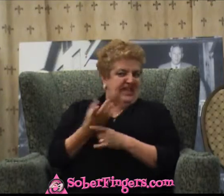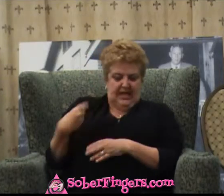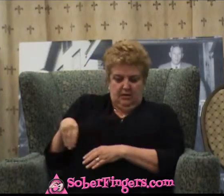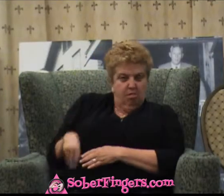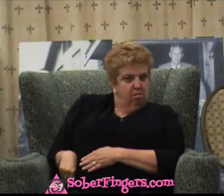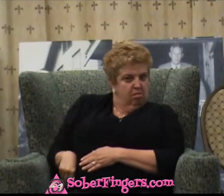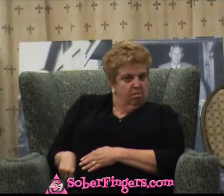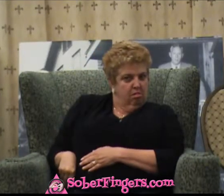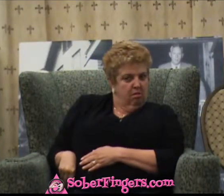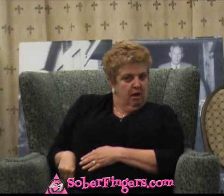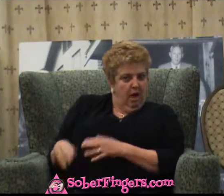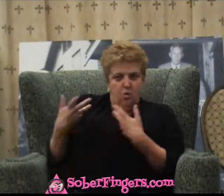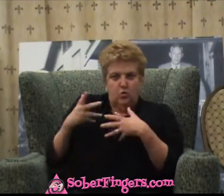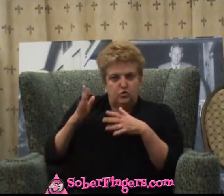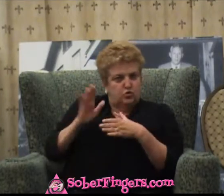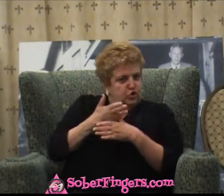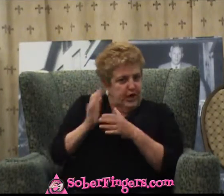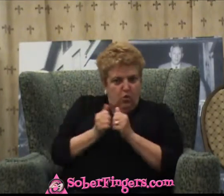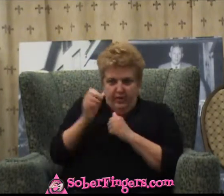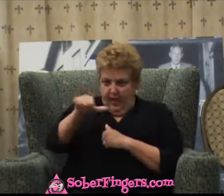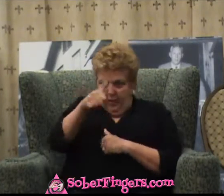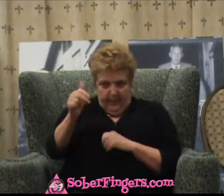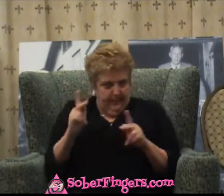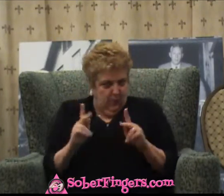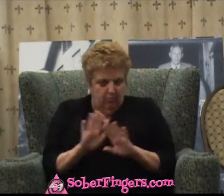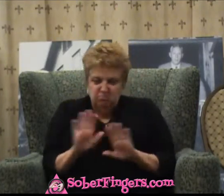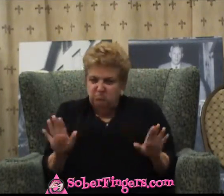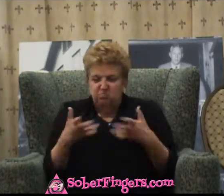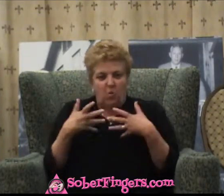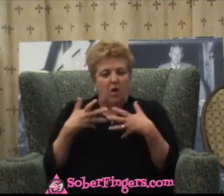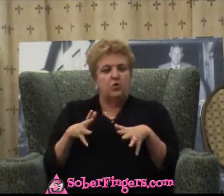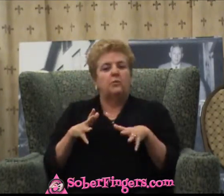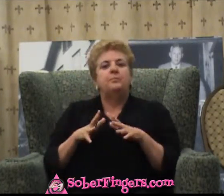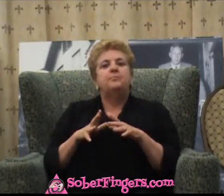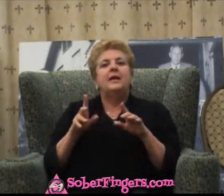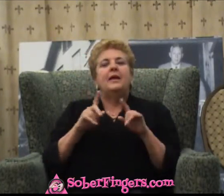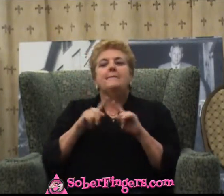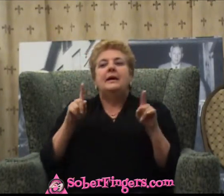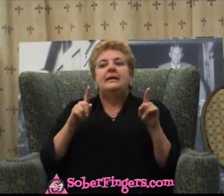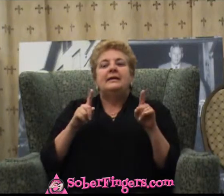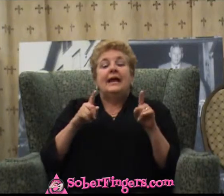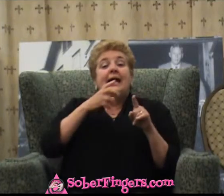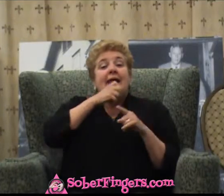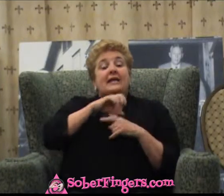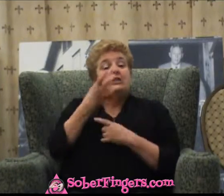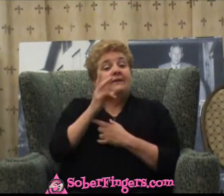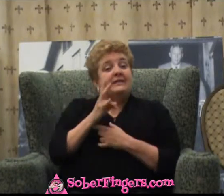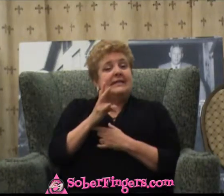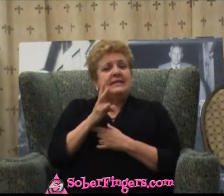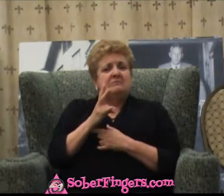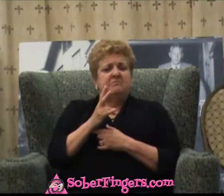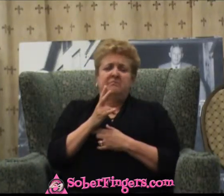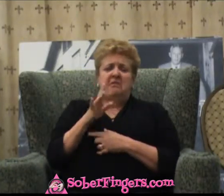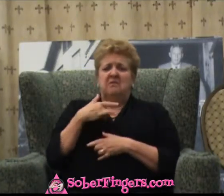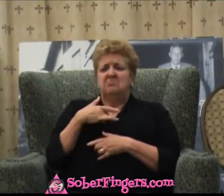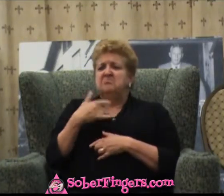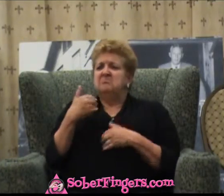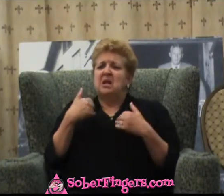right. But I also knew that it didn't matter because at 17 years old, I had all the answers. I knew everything